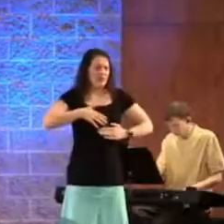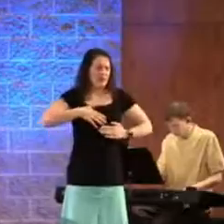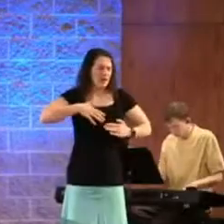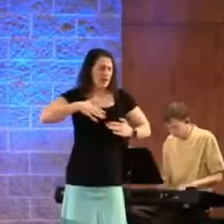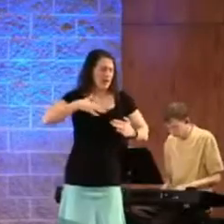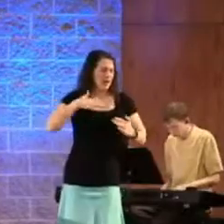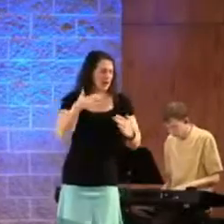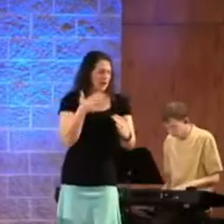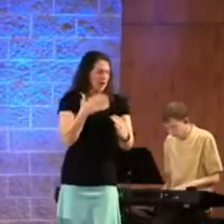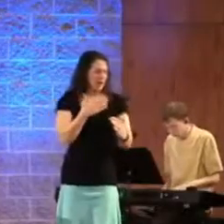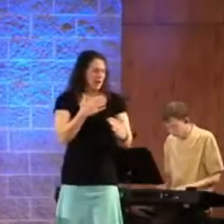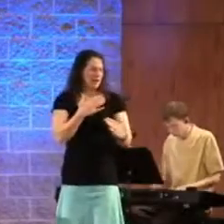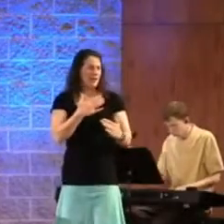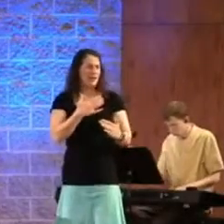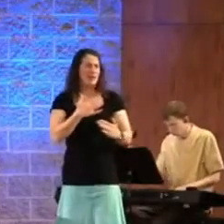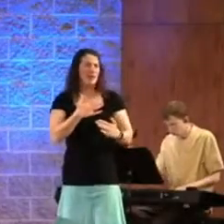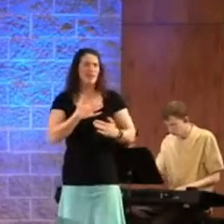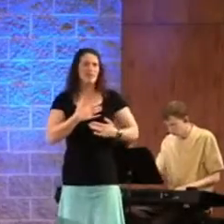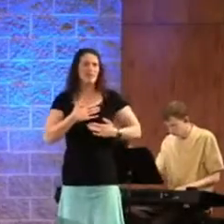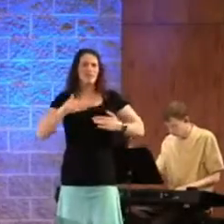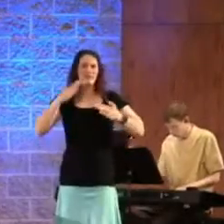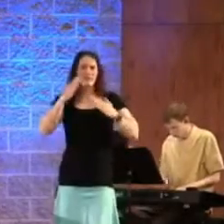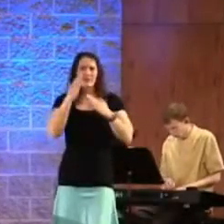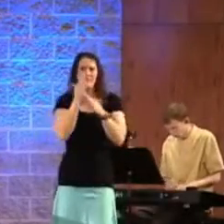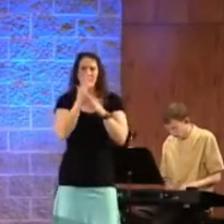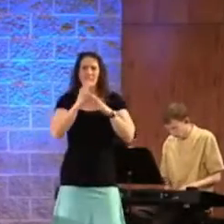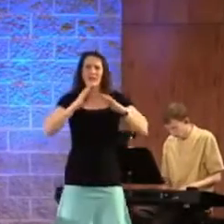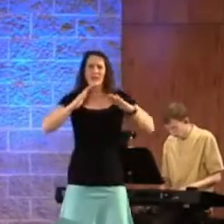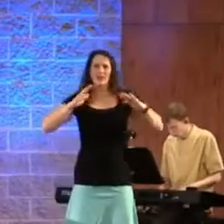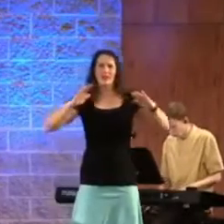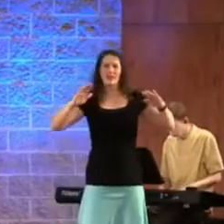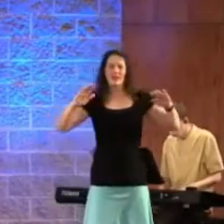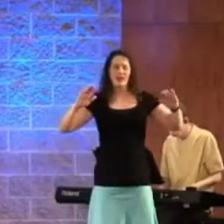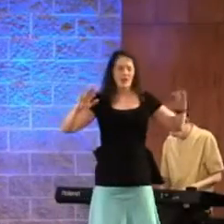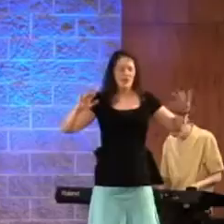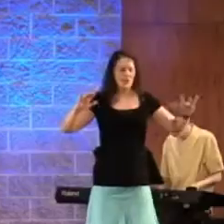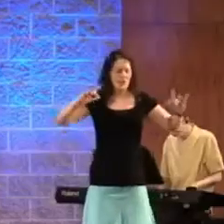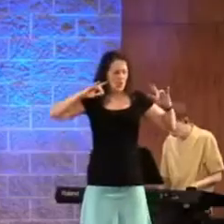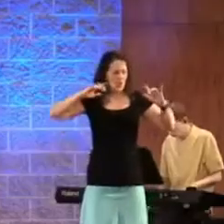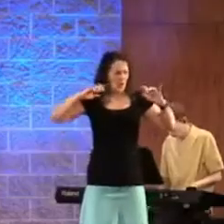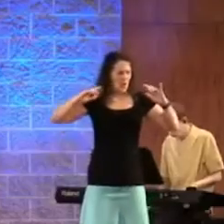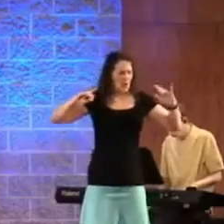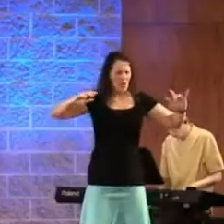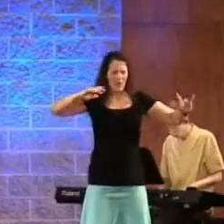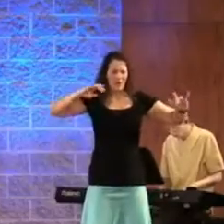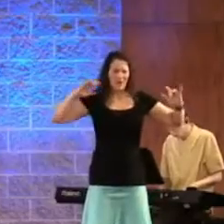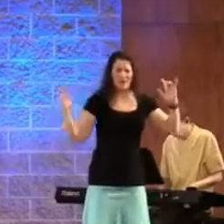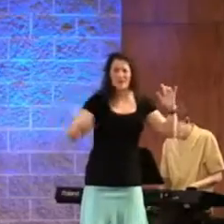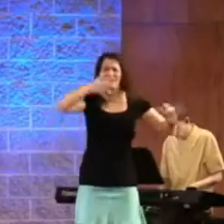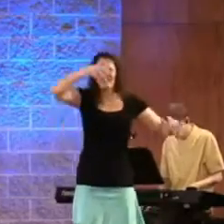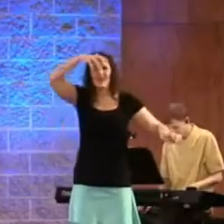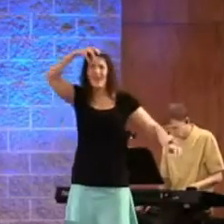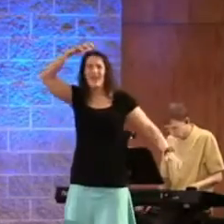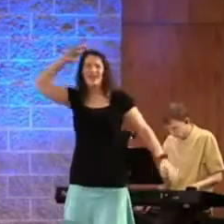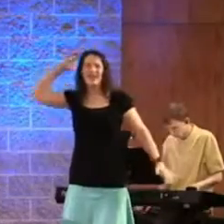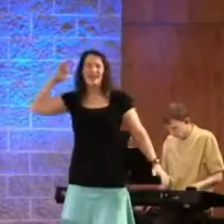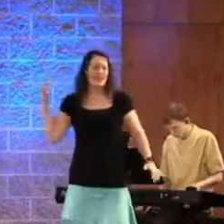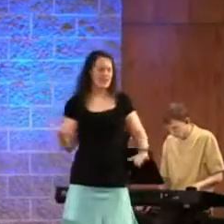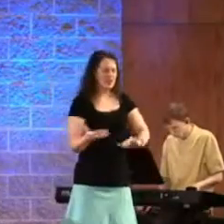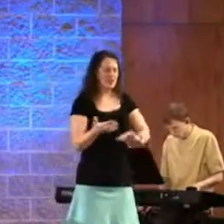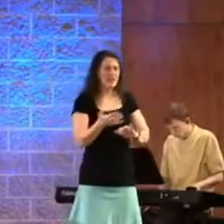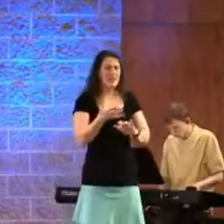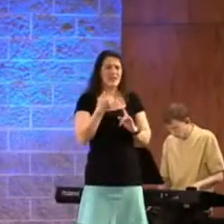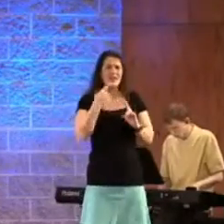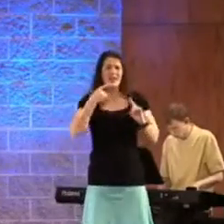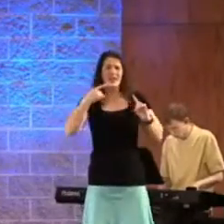the silence, the roaring lion declared, the grave